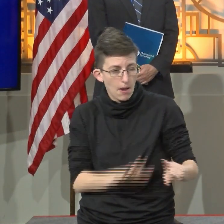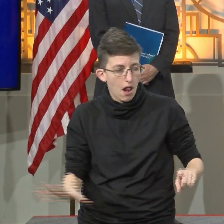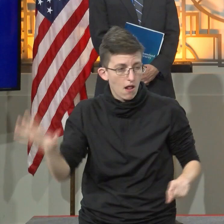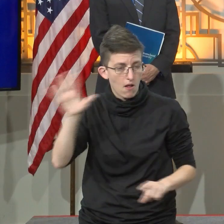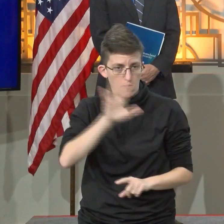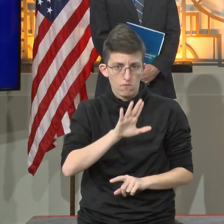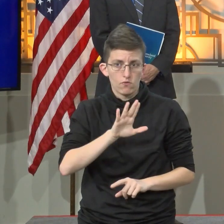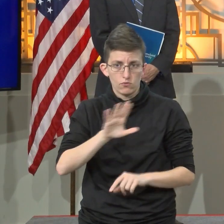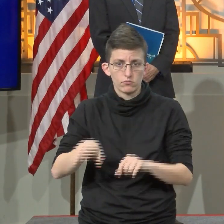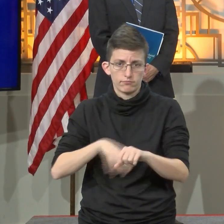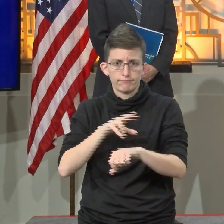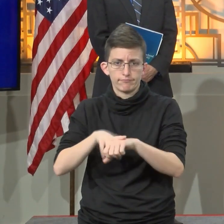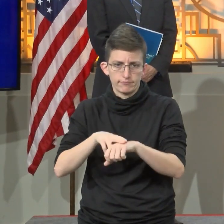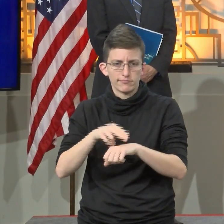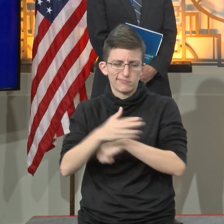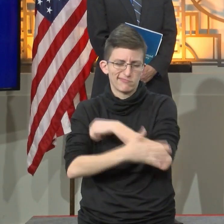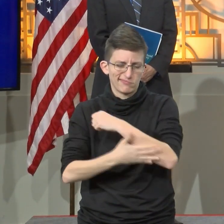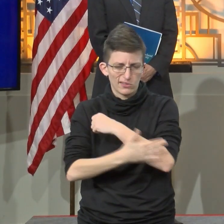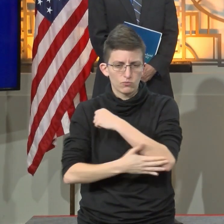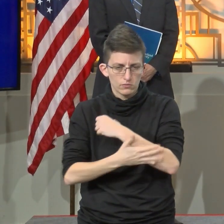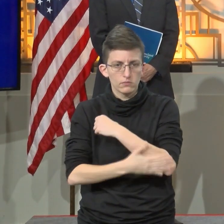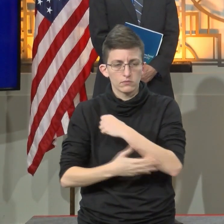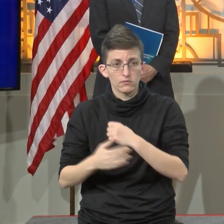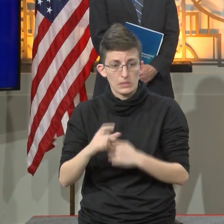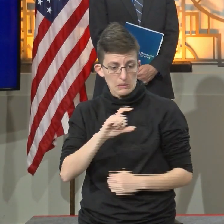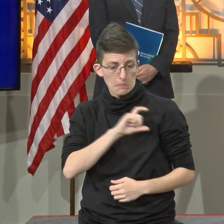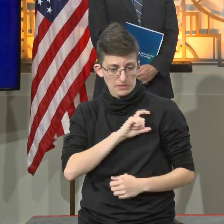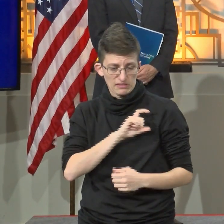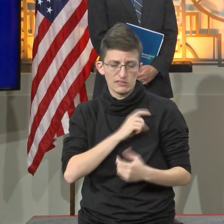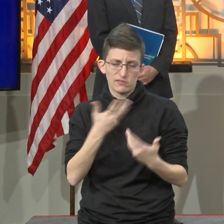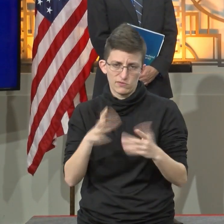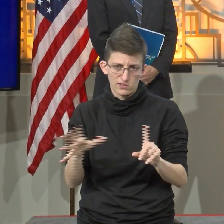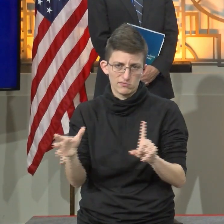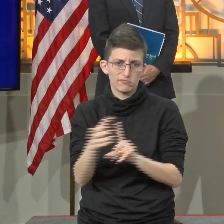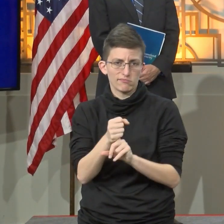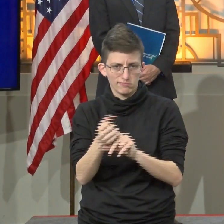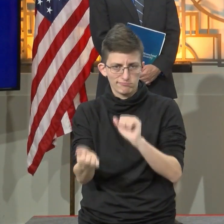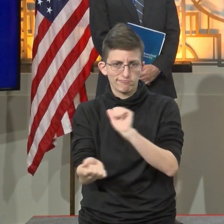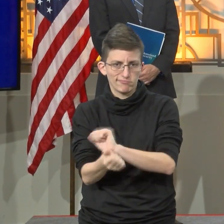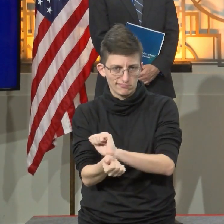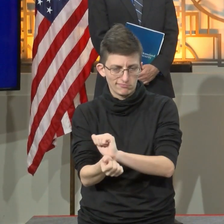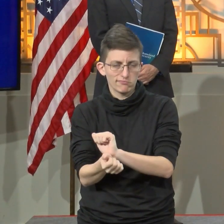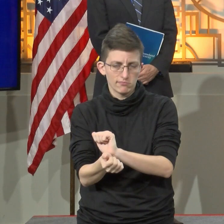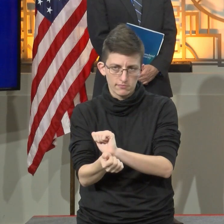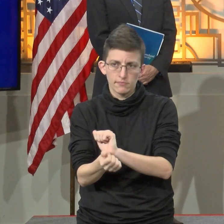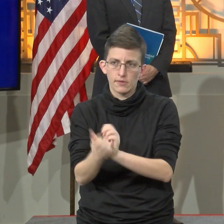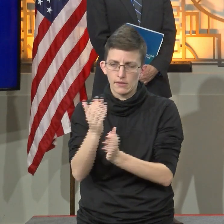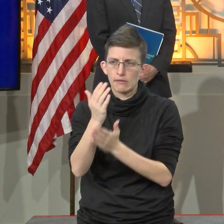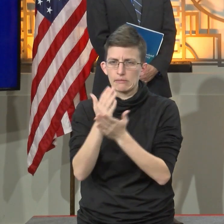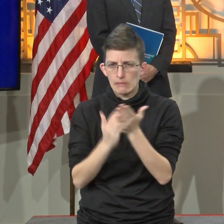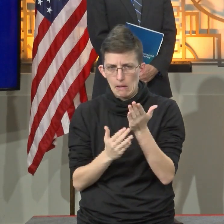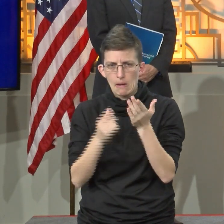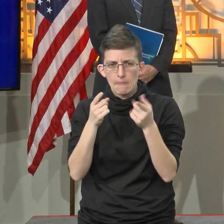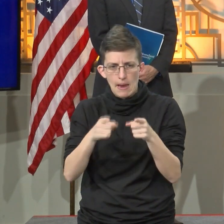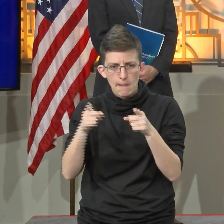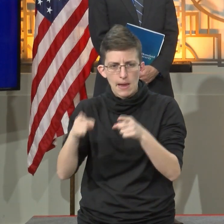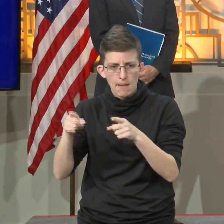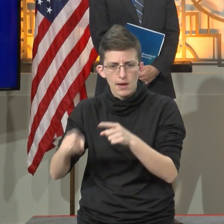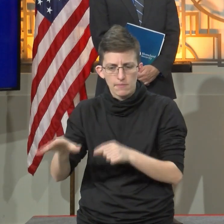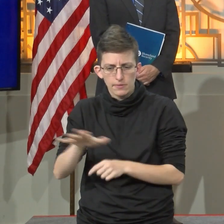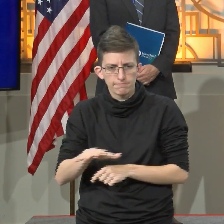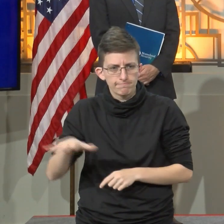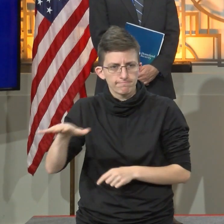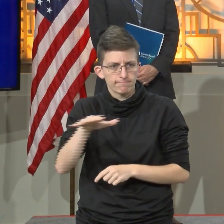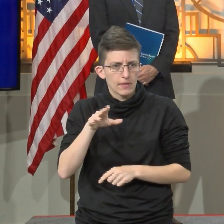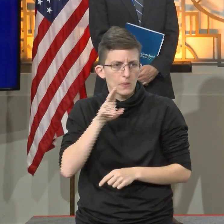in its entirety for that. Police have made some arrests, and there have been some incidents in our city, but things have not